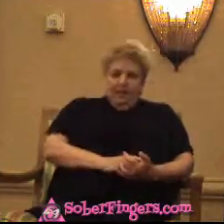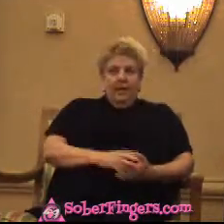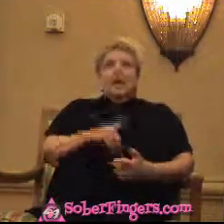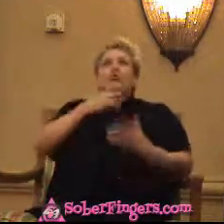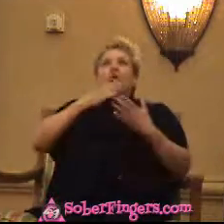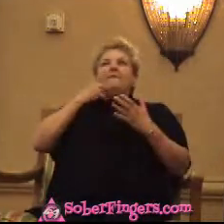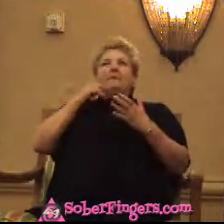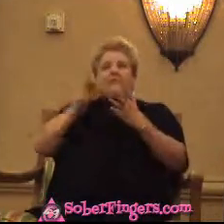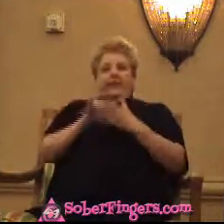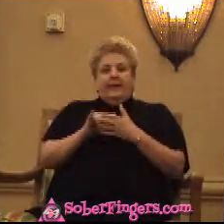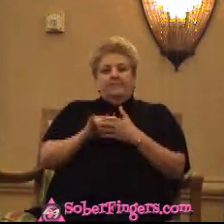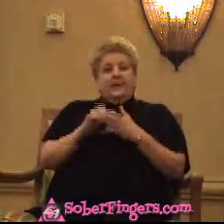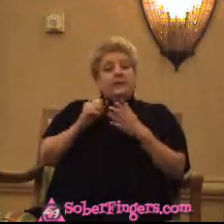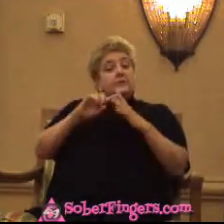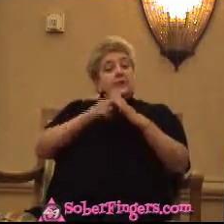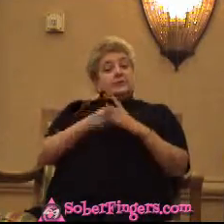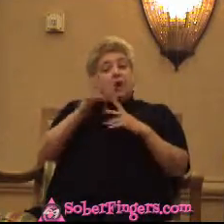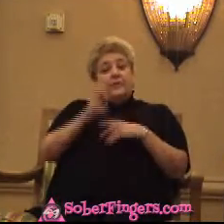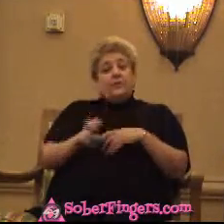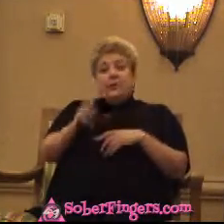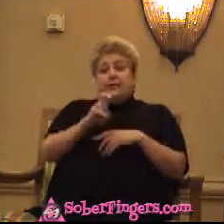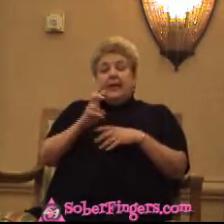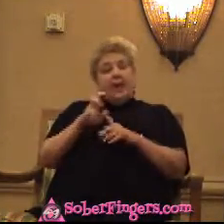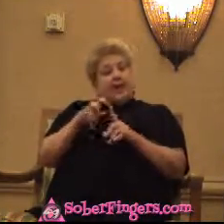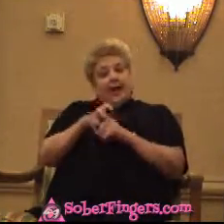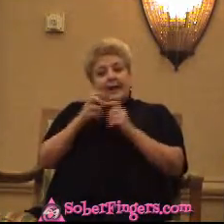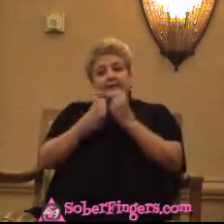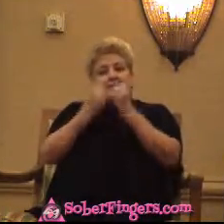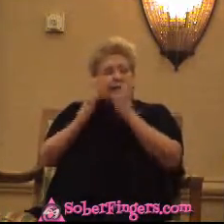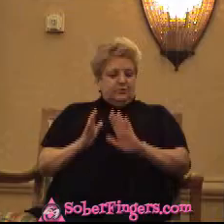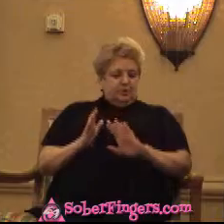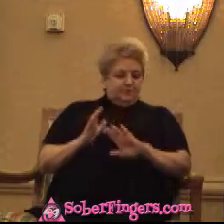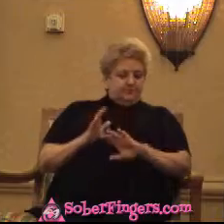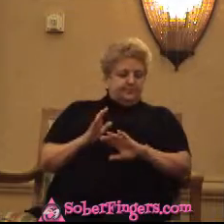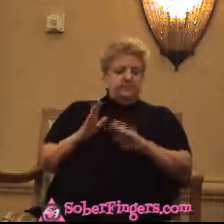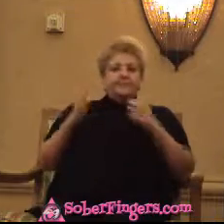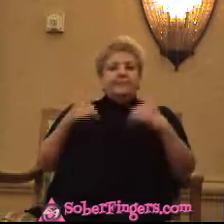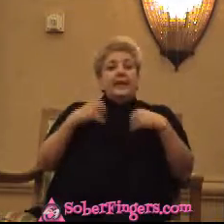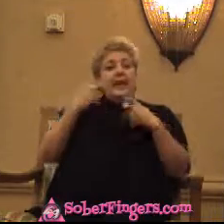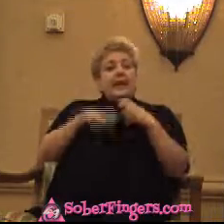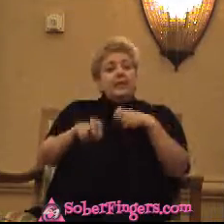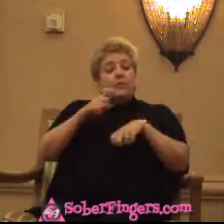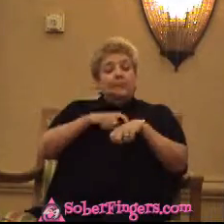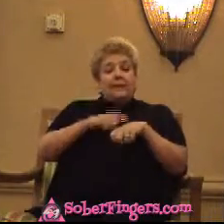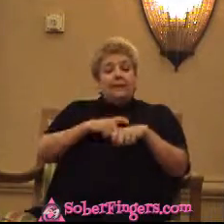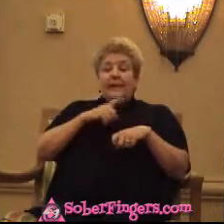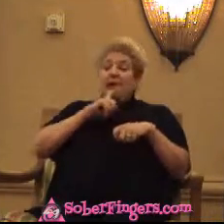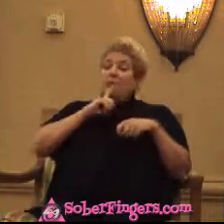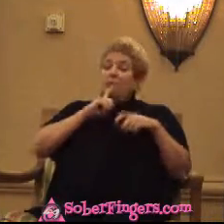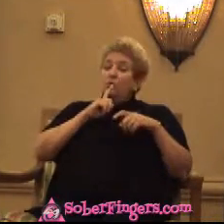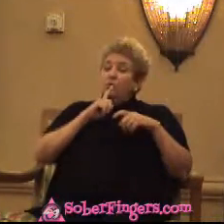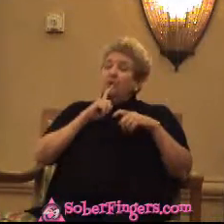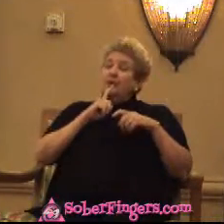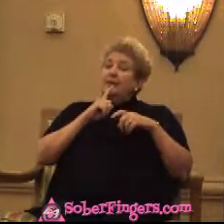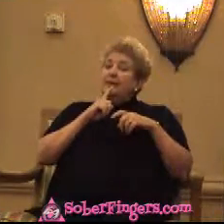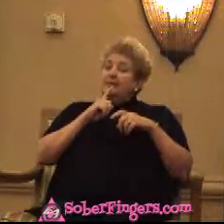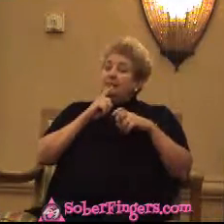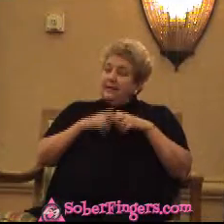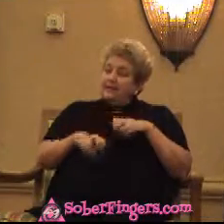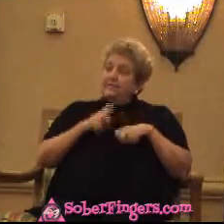got a sponsor, and I started doing this stuff, and I had a rough time, man. I had a really tough time for a long time in Alcoholics Anonymous. And